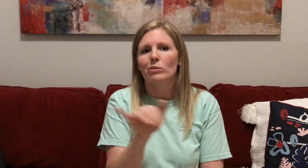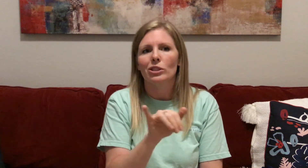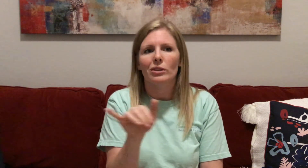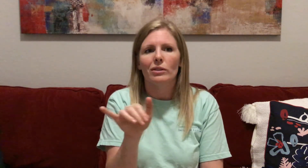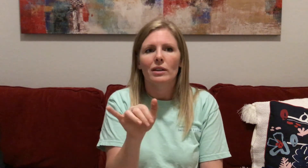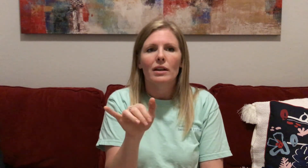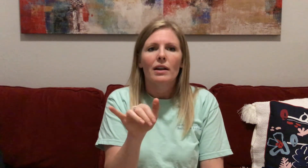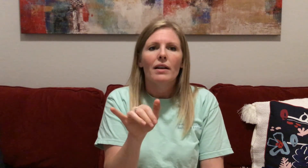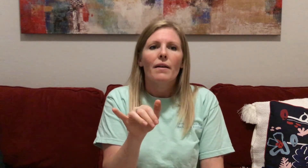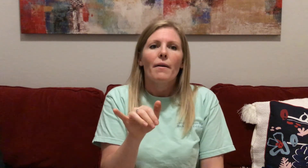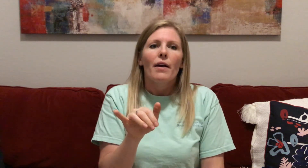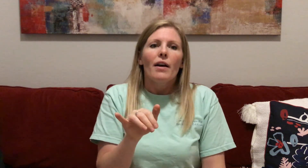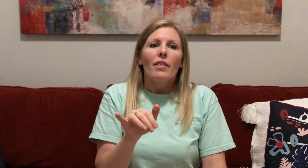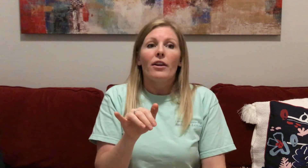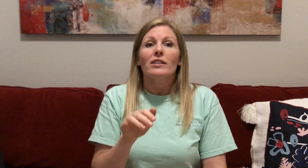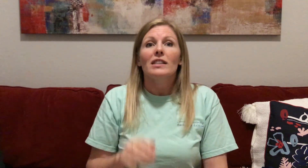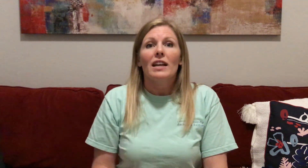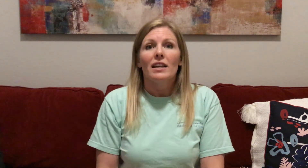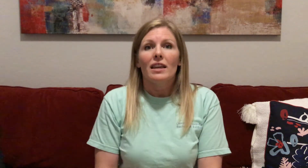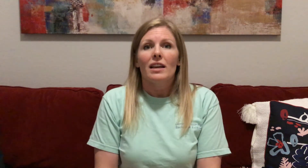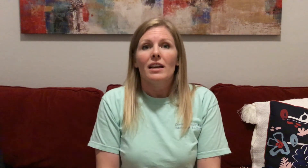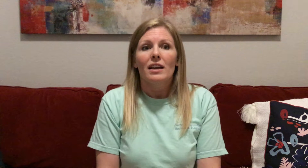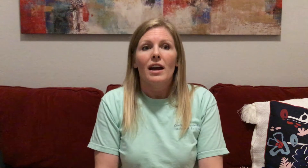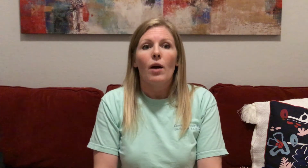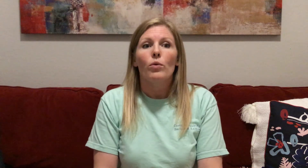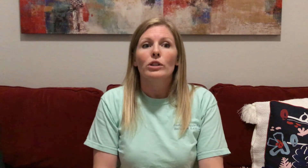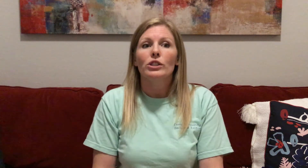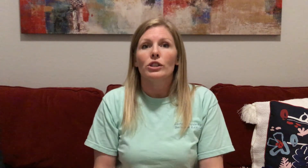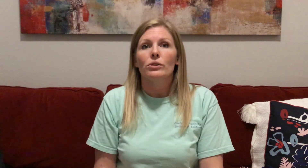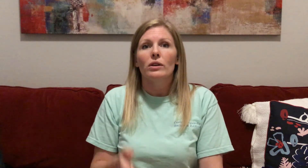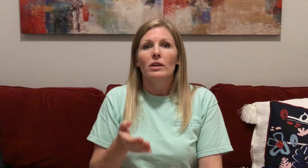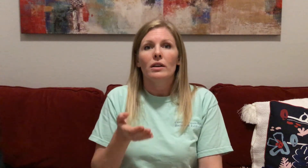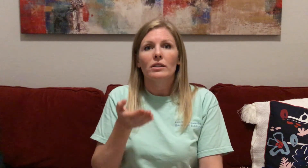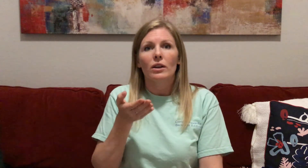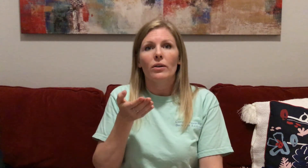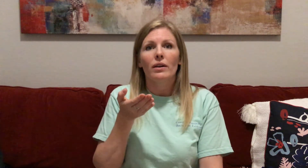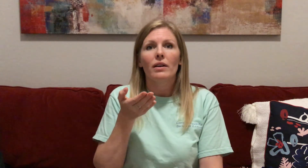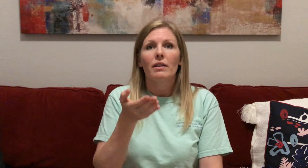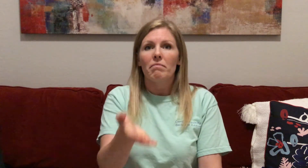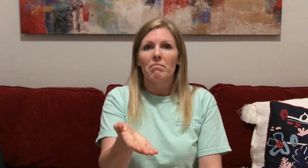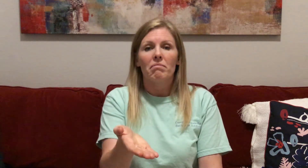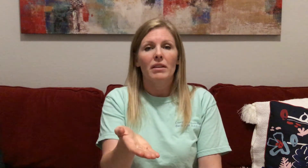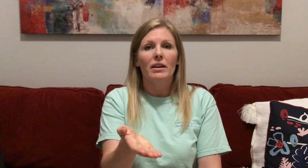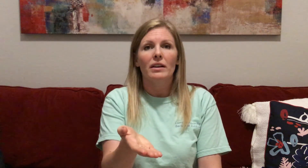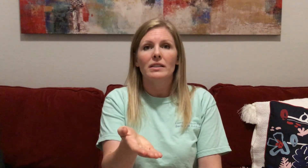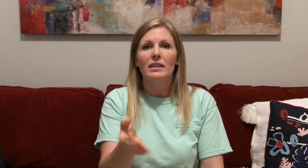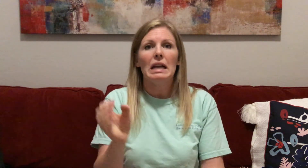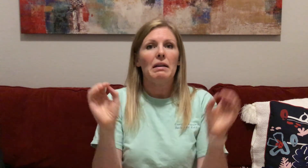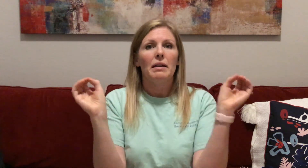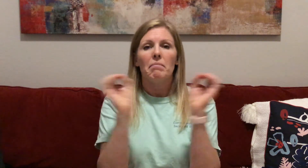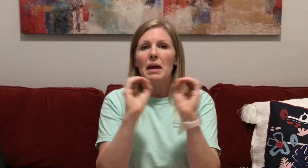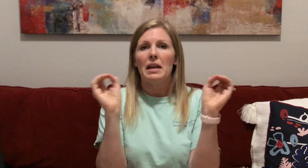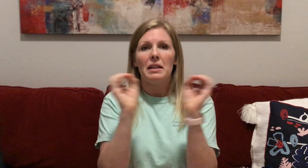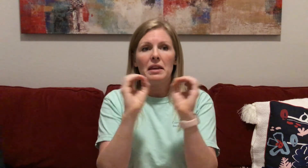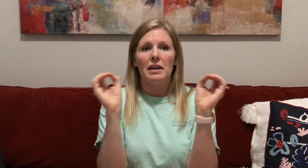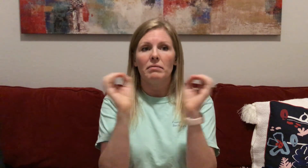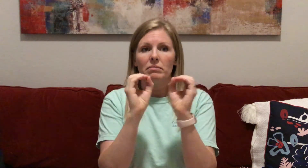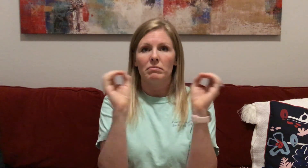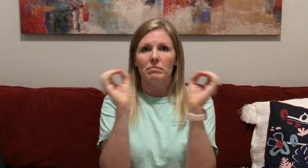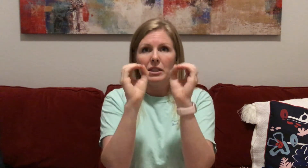too. There isn't anything I wouldn't do. So there isn't anything. There's